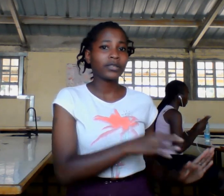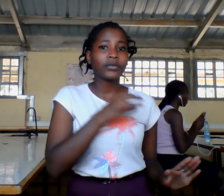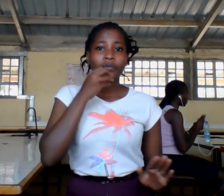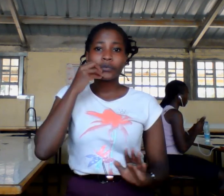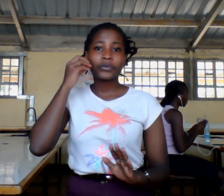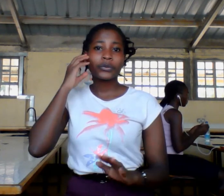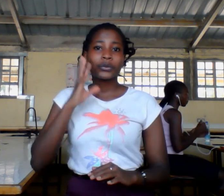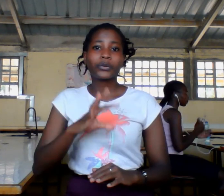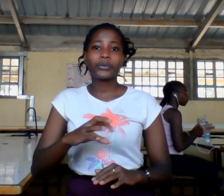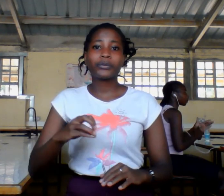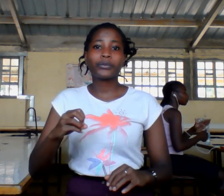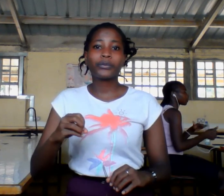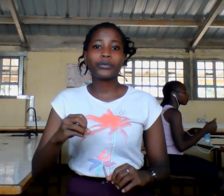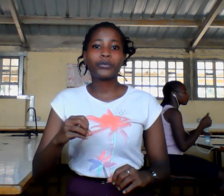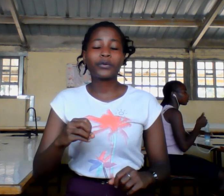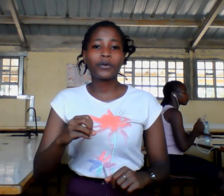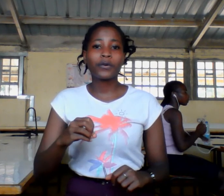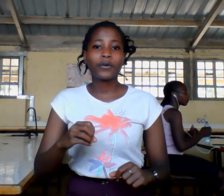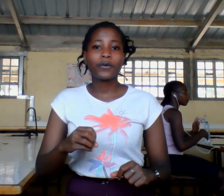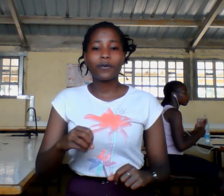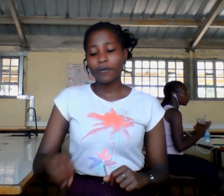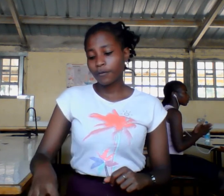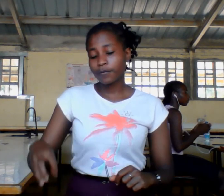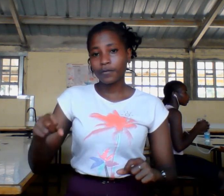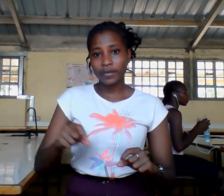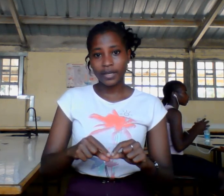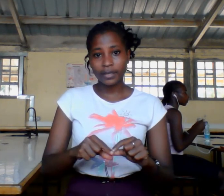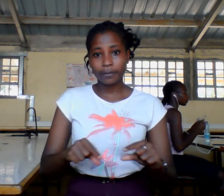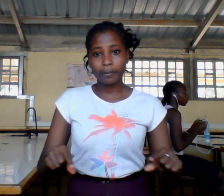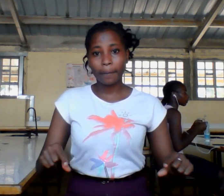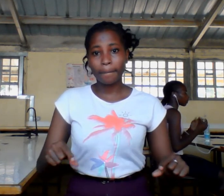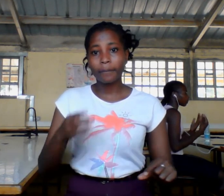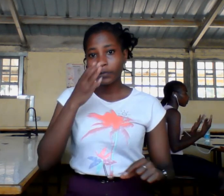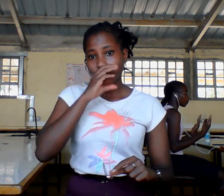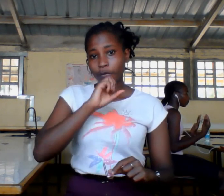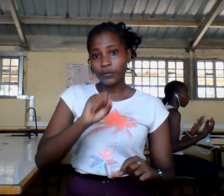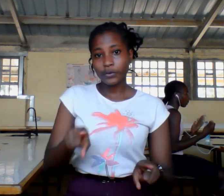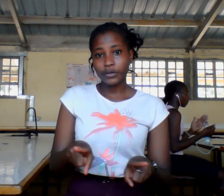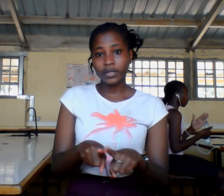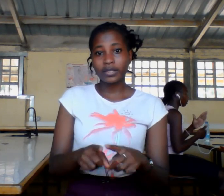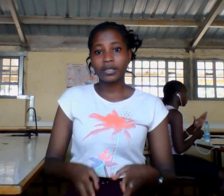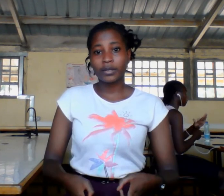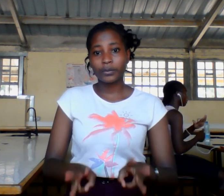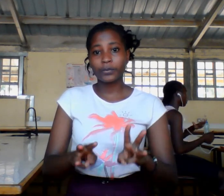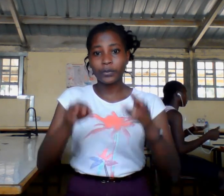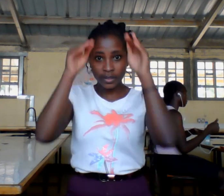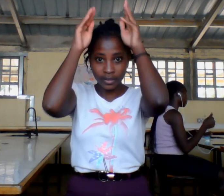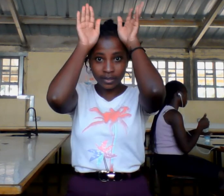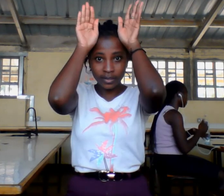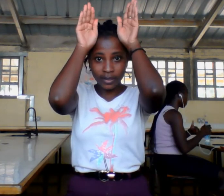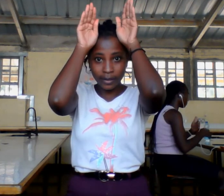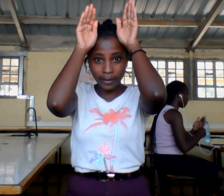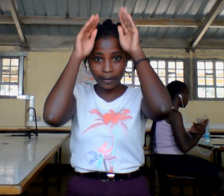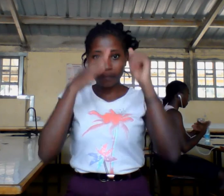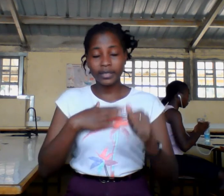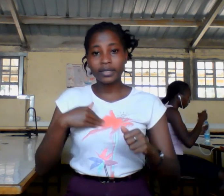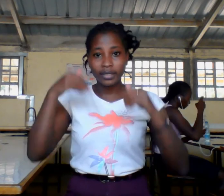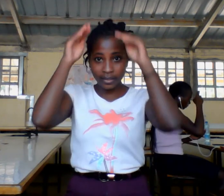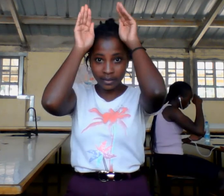was crossing the same path, and Rabbit greeted, "Hi, fox." Fox replied, "Hi, rabbit. What are you